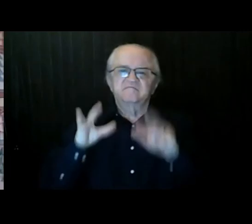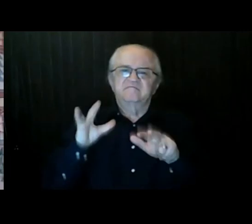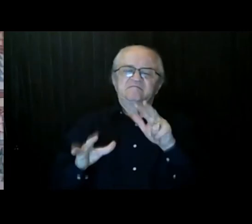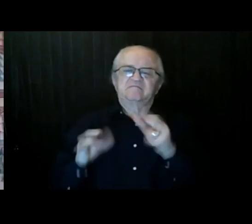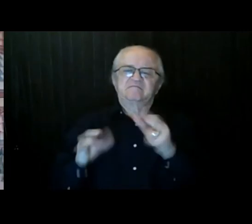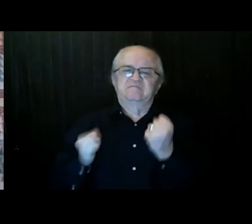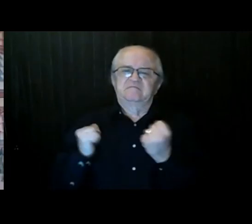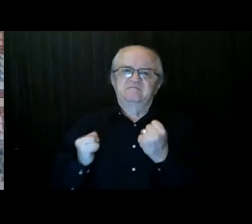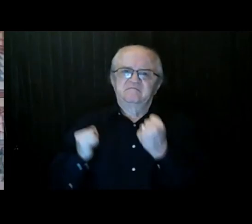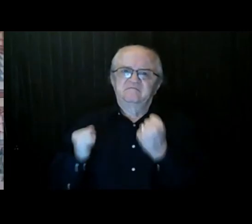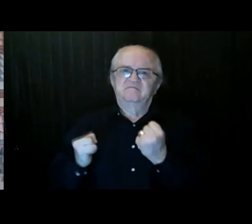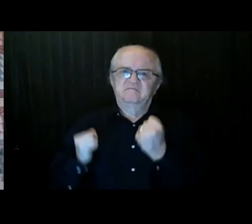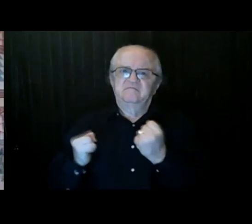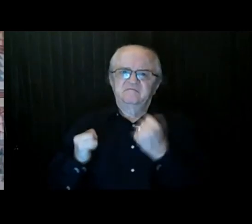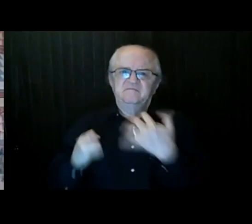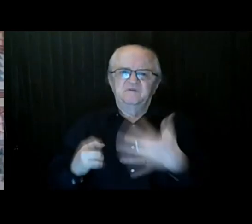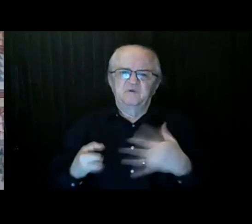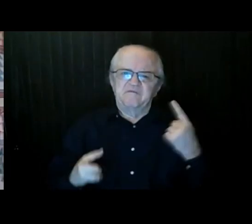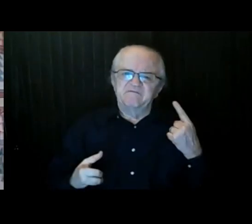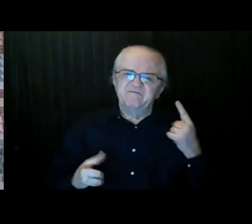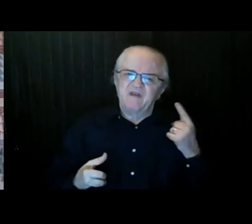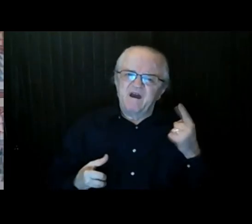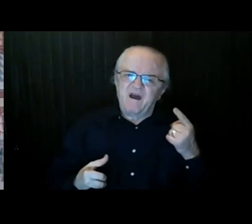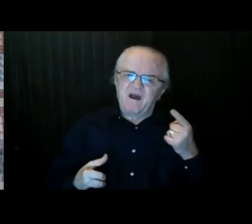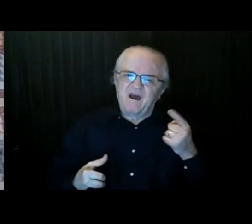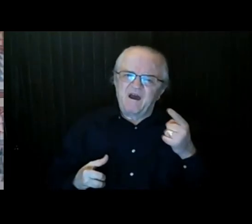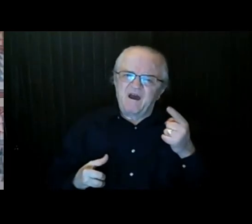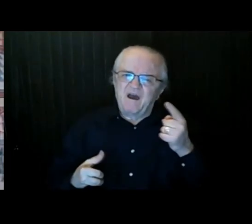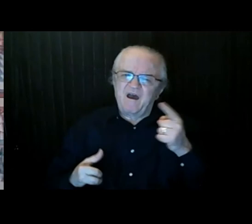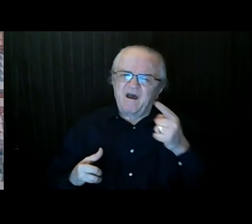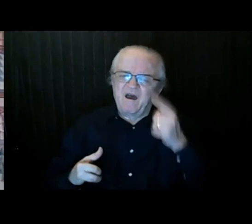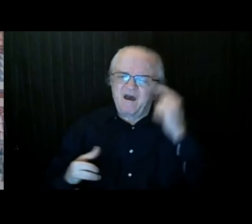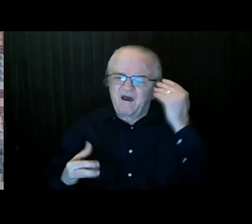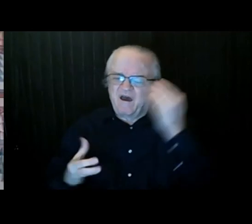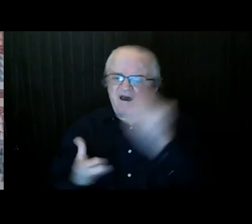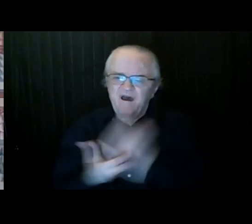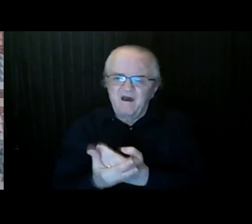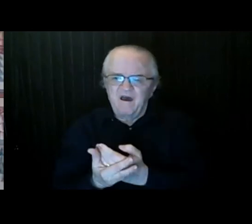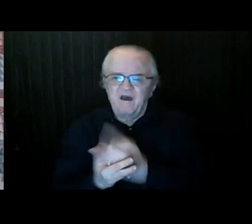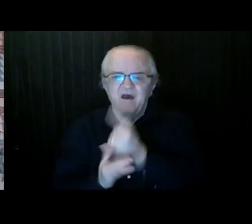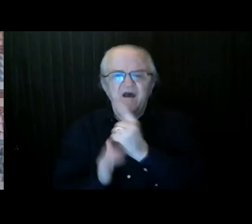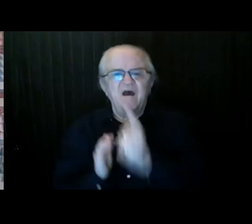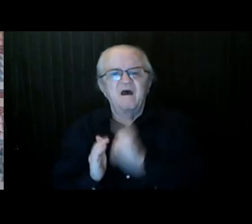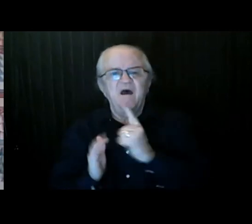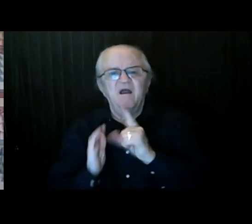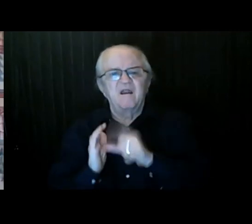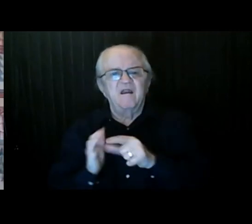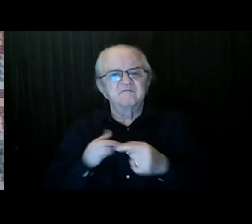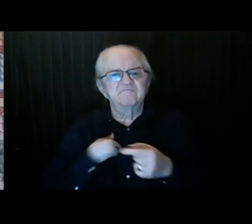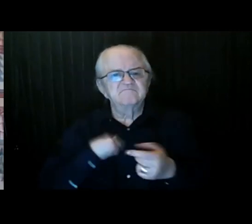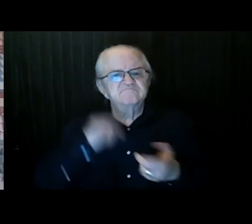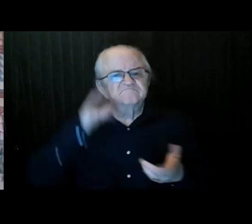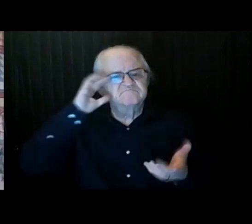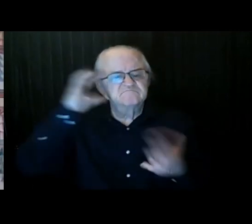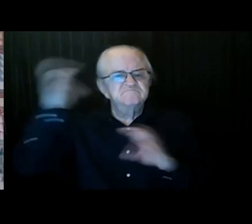very long drive. And when we arrived where we were going, about an hour later, I was disoriented.